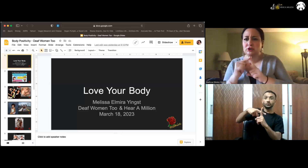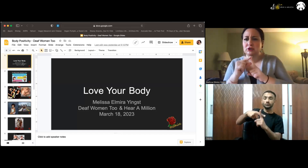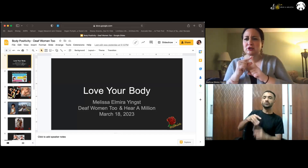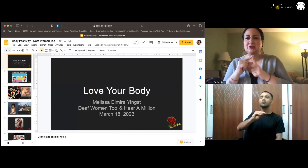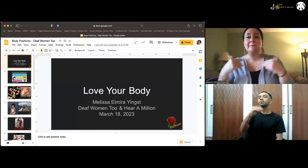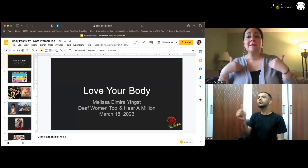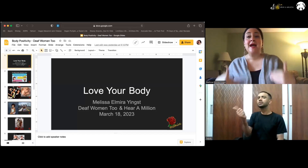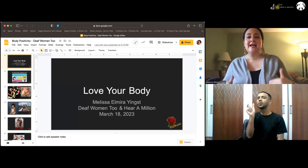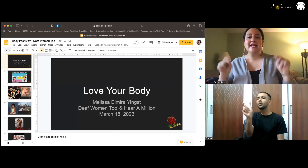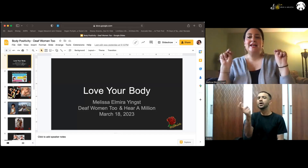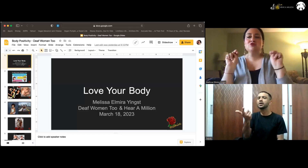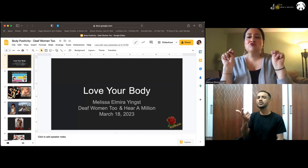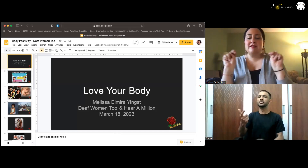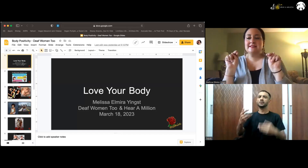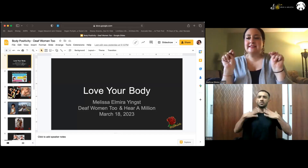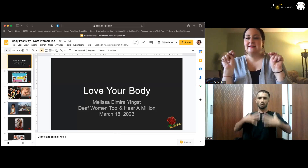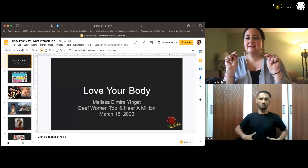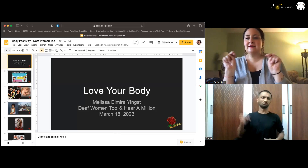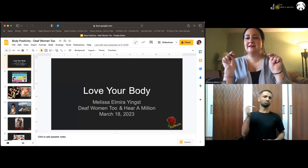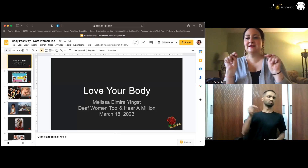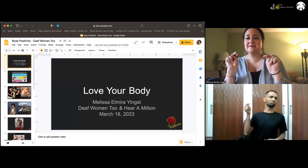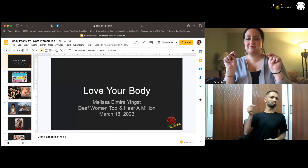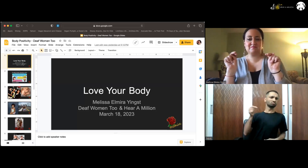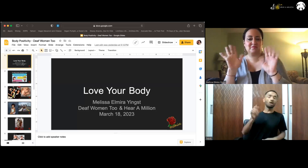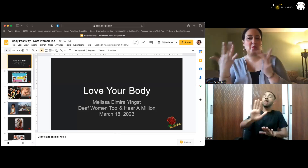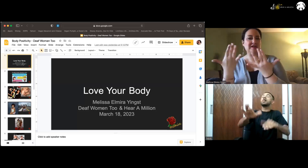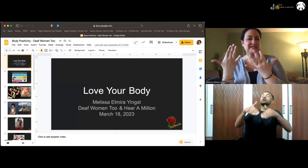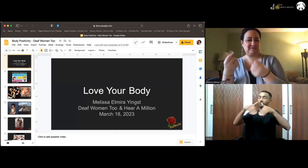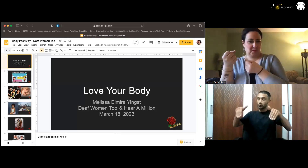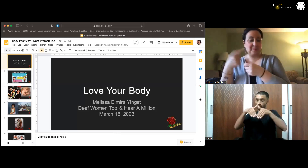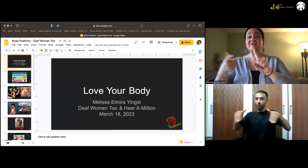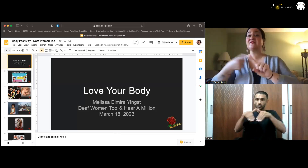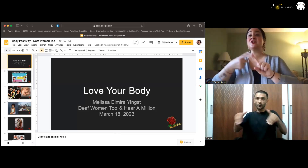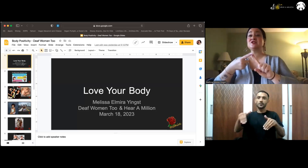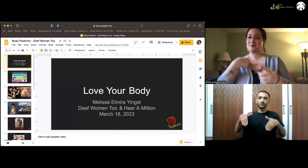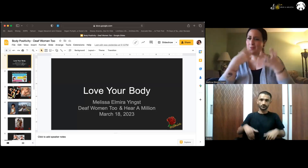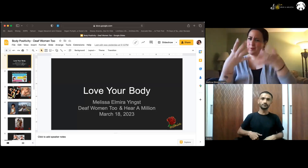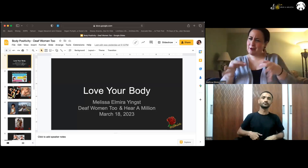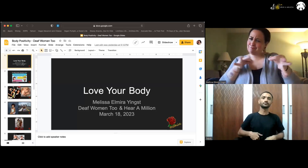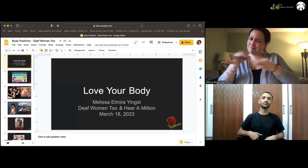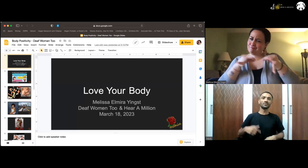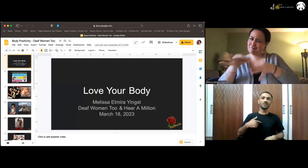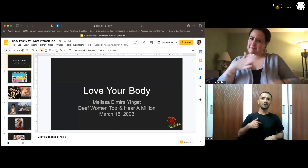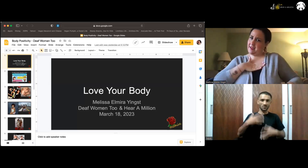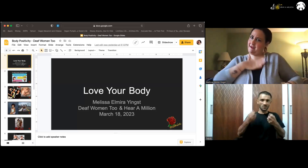through, uh, you know, more concepts where we talk about